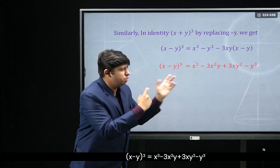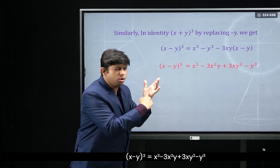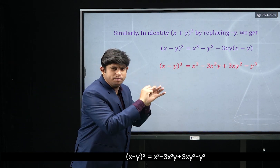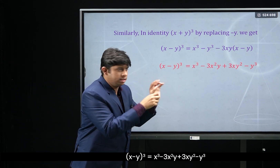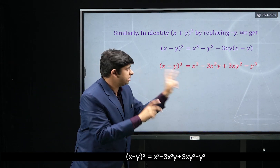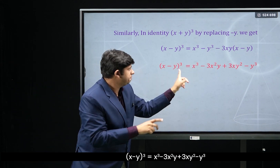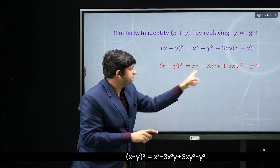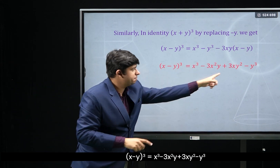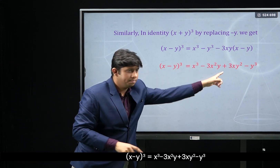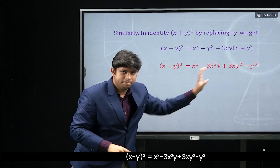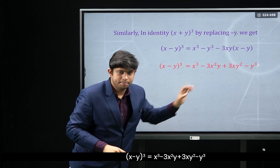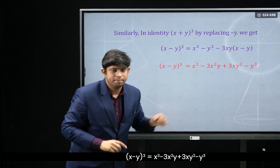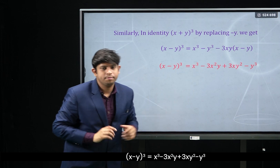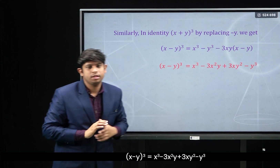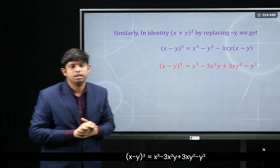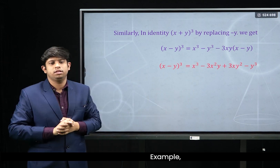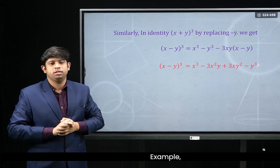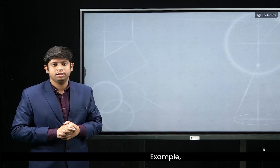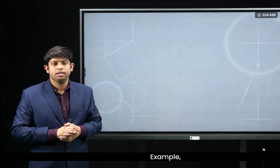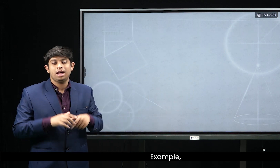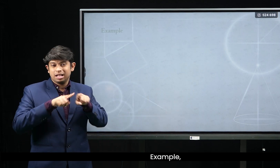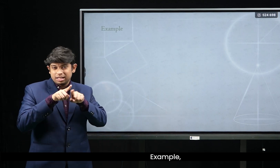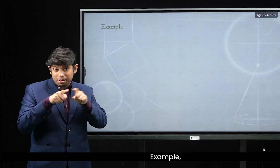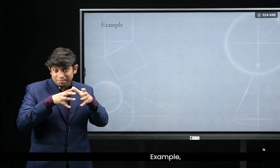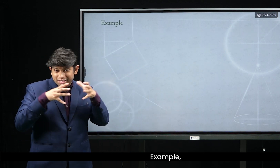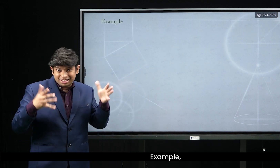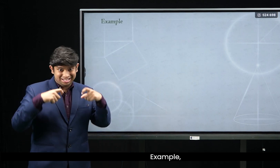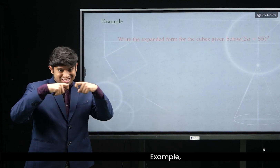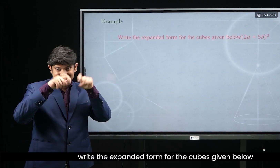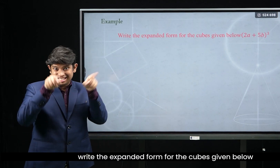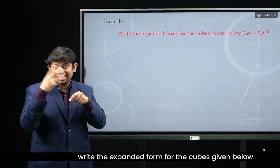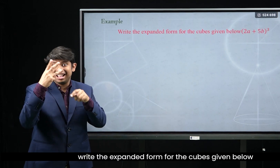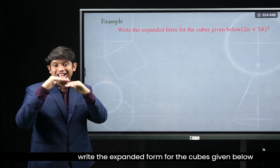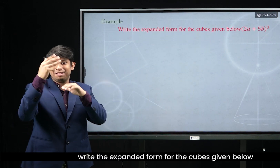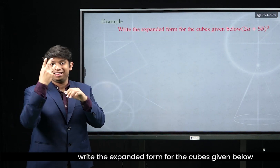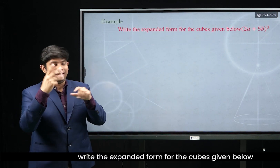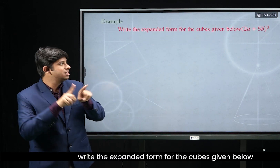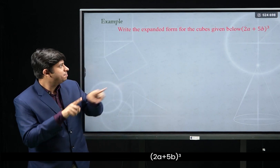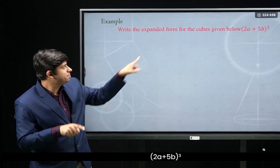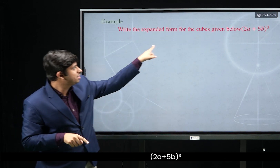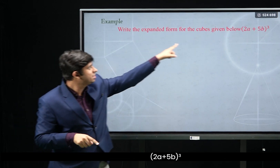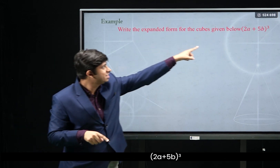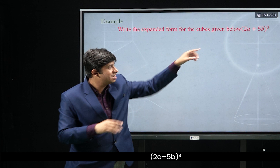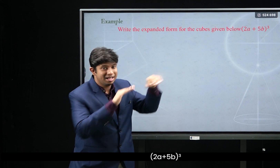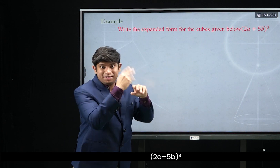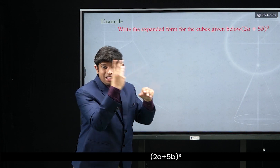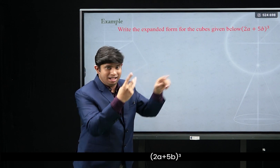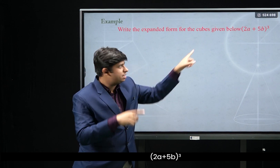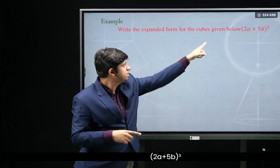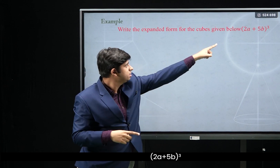plus 3xy square minus y cube. Example: write the expanded form for the cubes given below 2a plus 5b whole